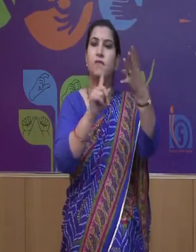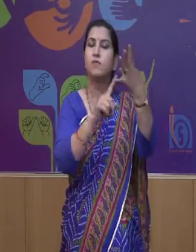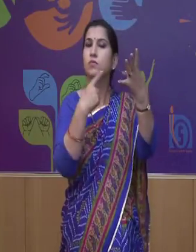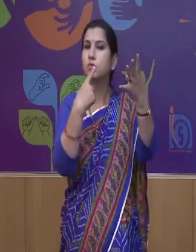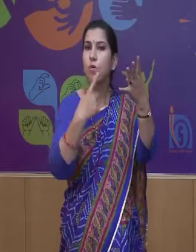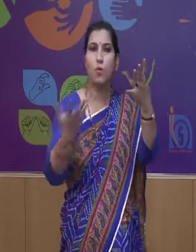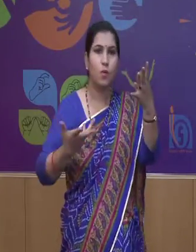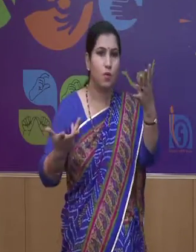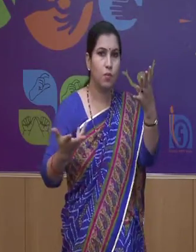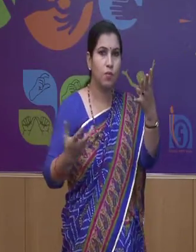Fourth, we talked about